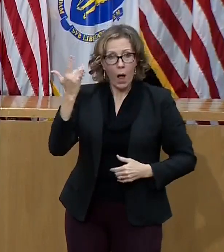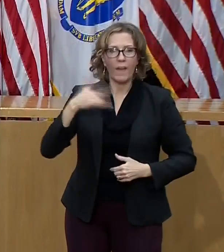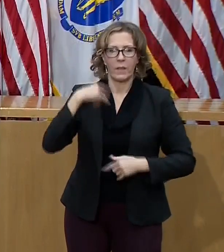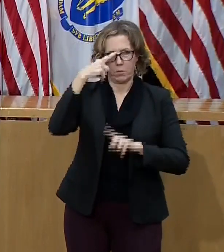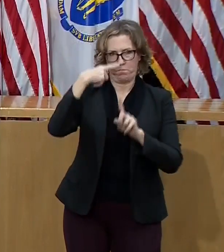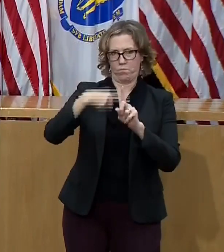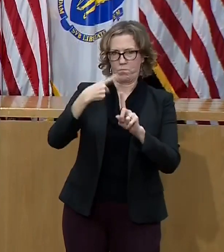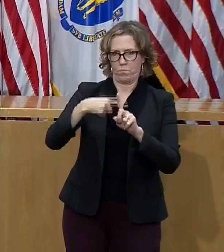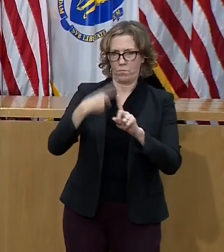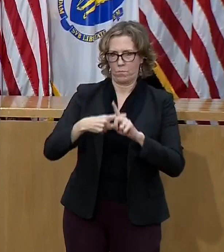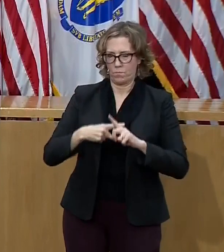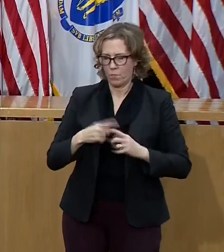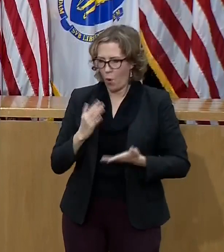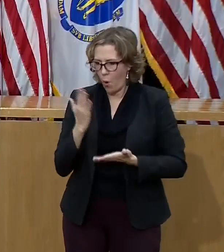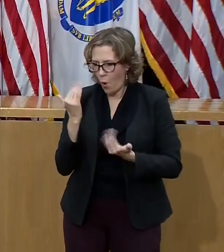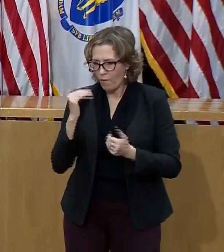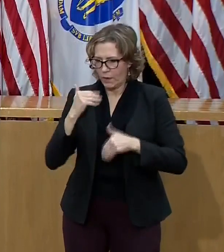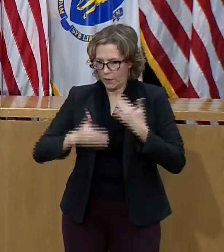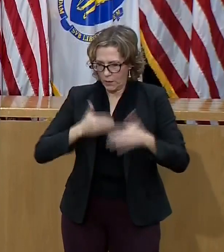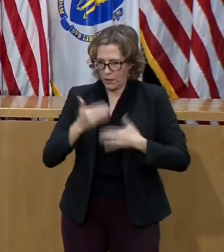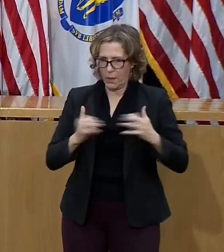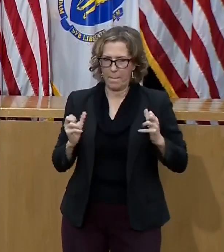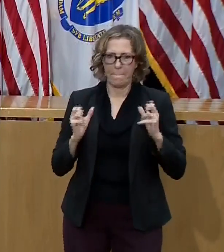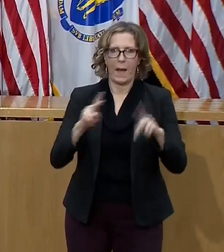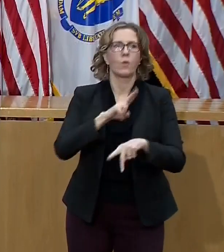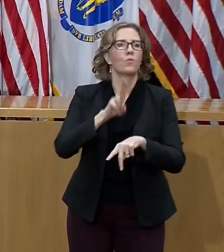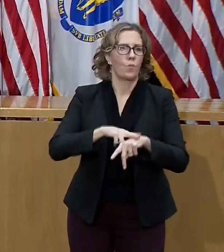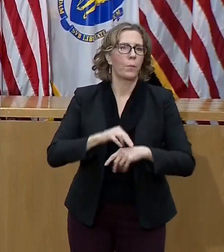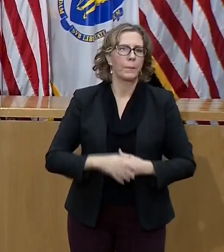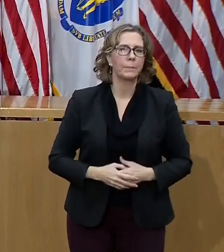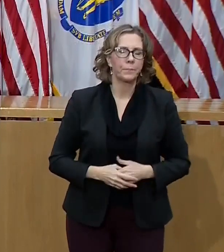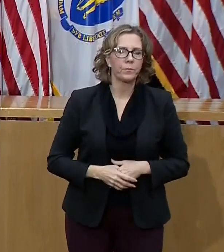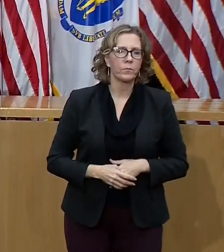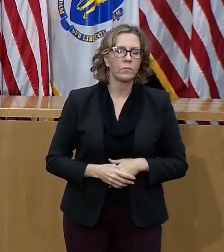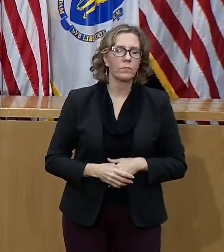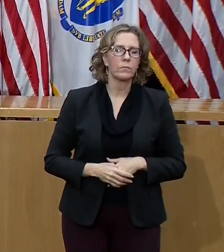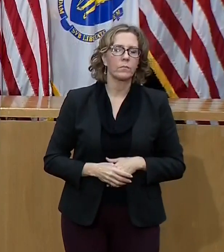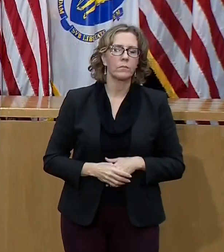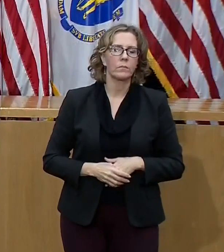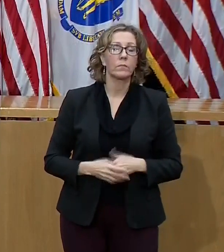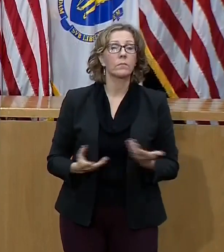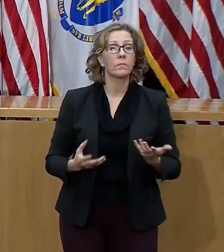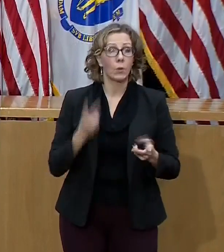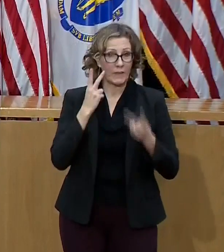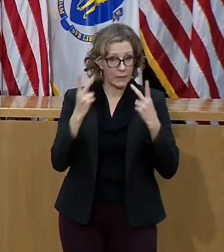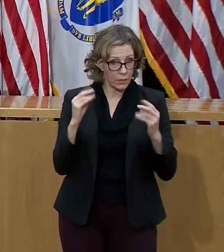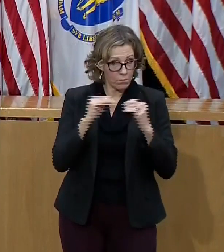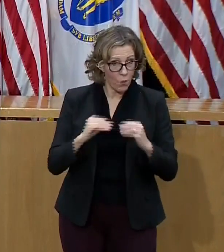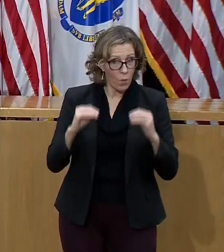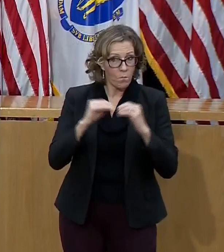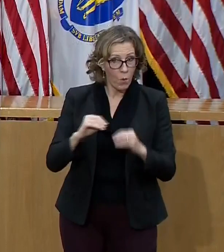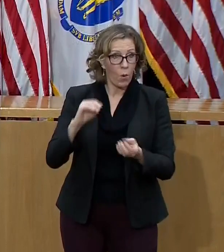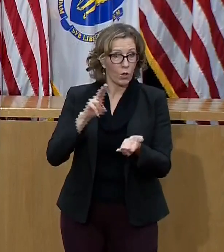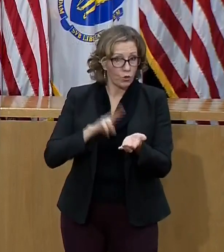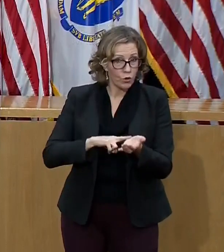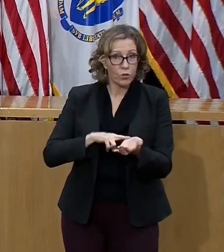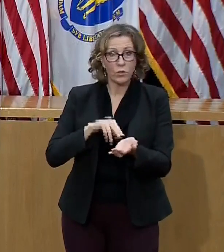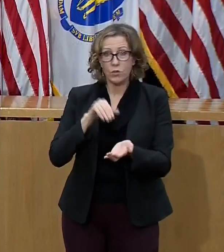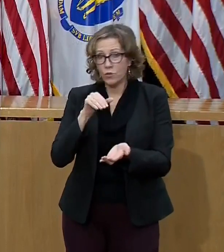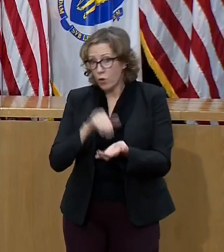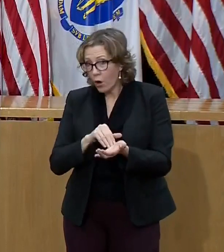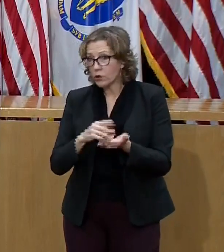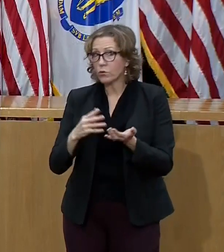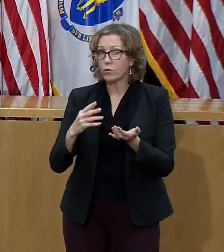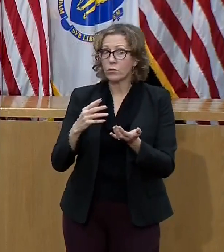regular routines and everything that comes with that. As more healthcare workers get the vaccine, more residents will be ready to do the